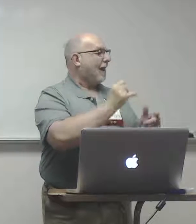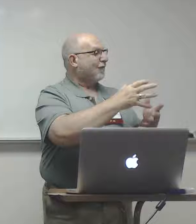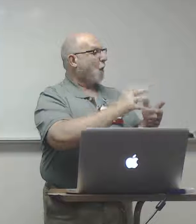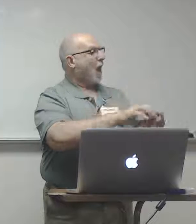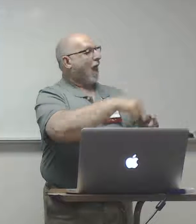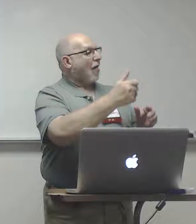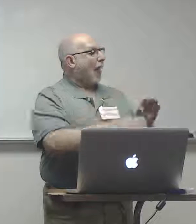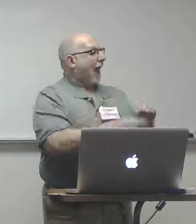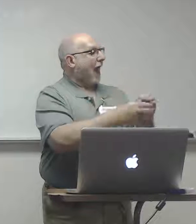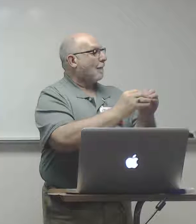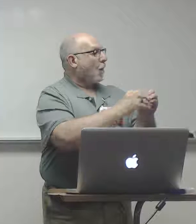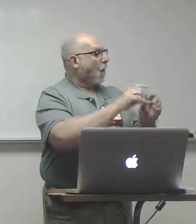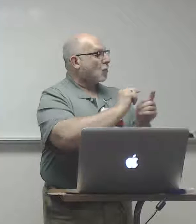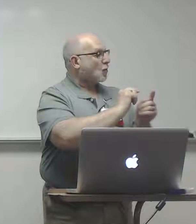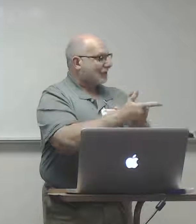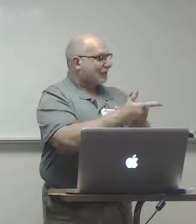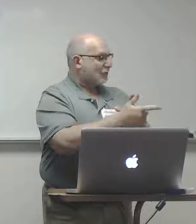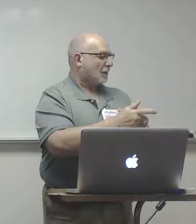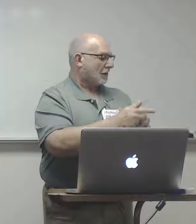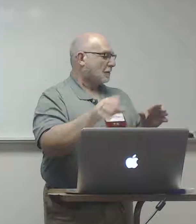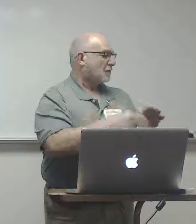If you want other translation,